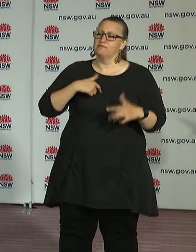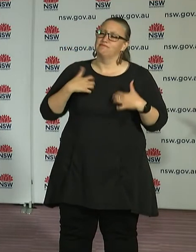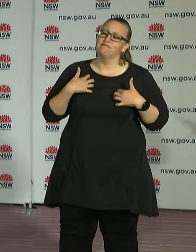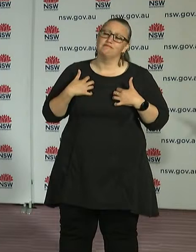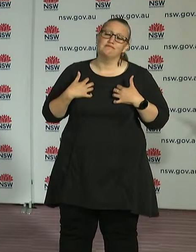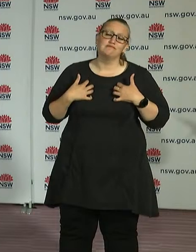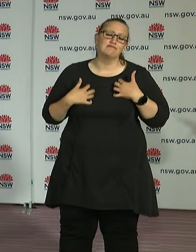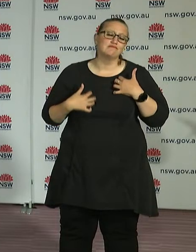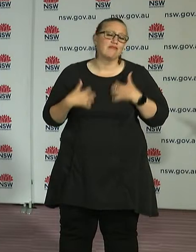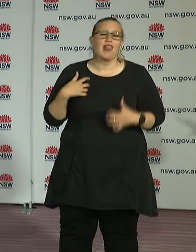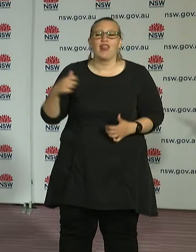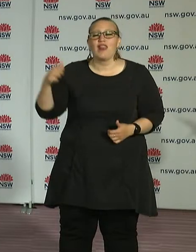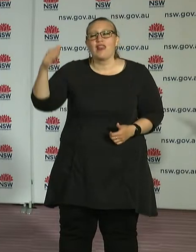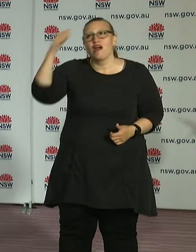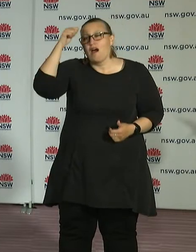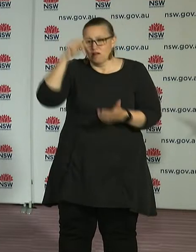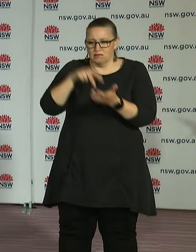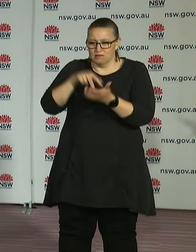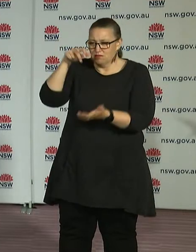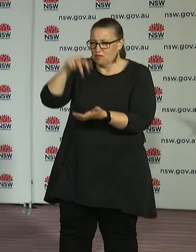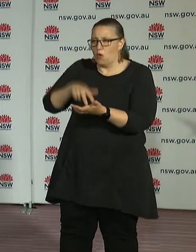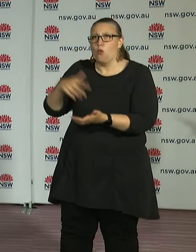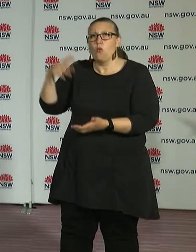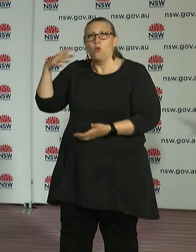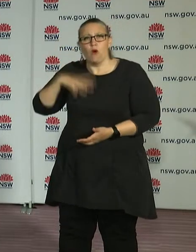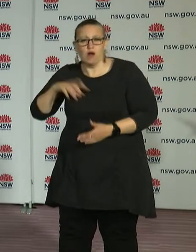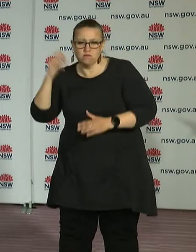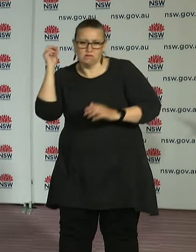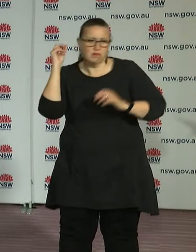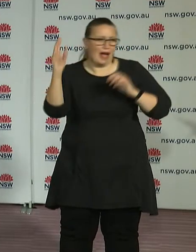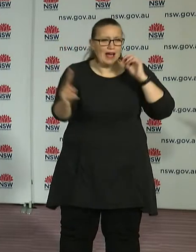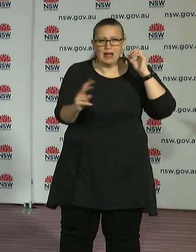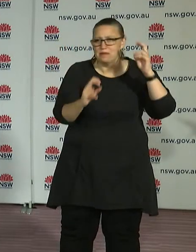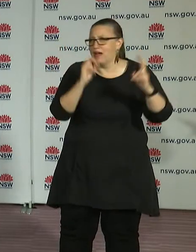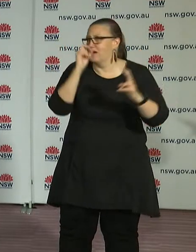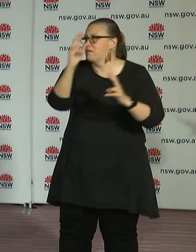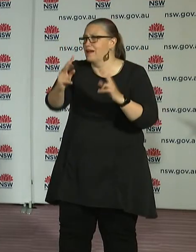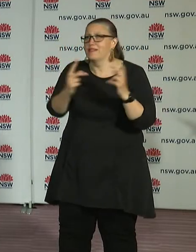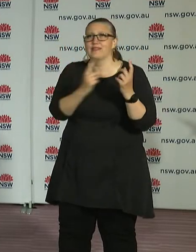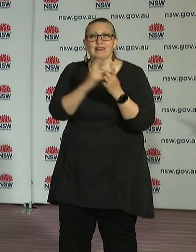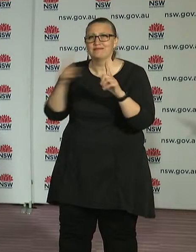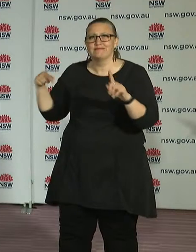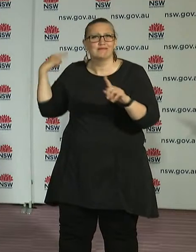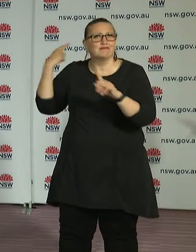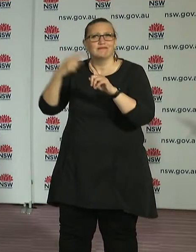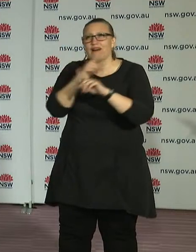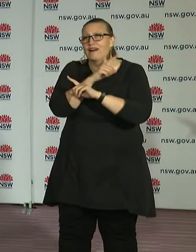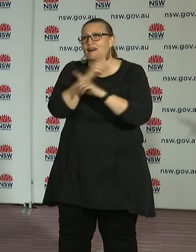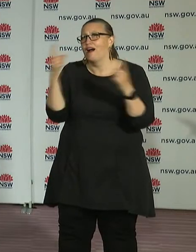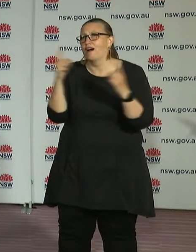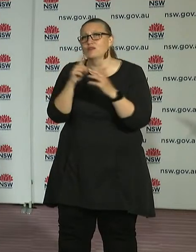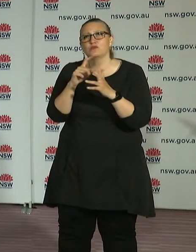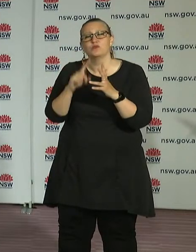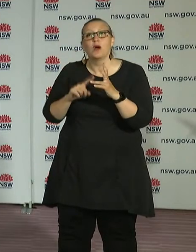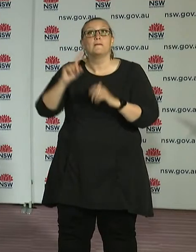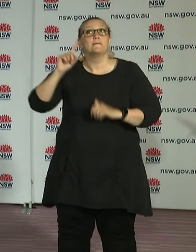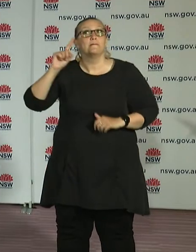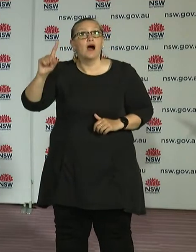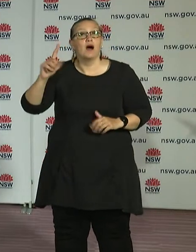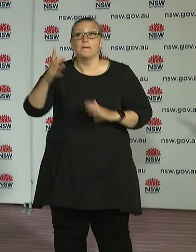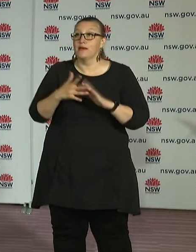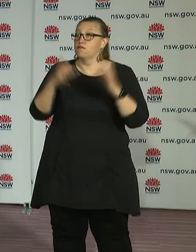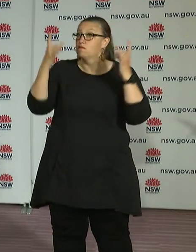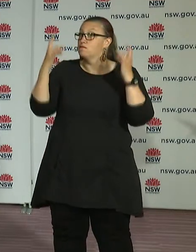haven't been able to do for a long time. But between the 11th of October and when we hit 80% double dose, we do need to exercise that extra degree of